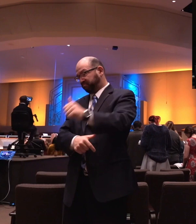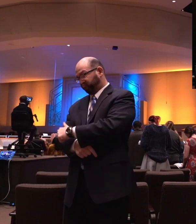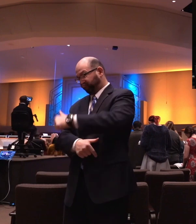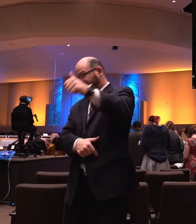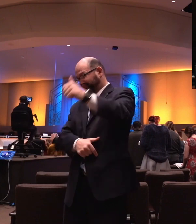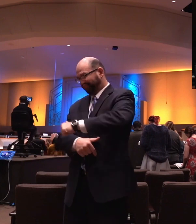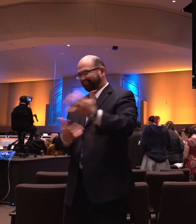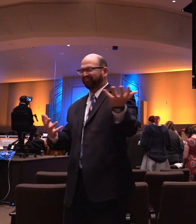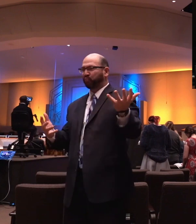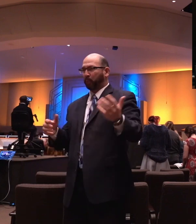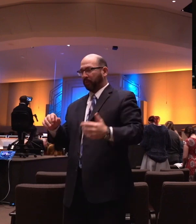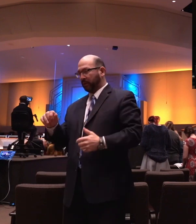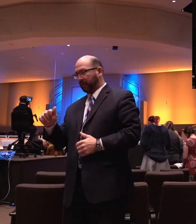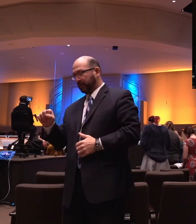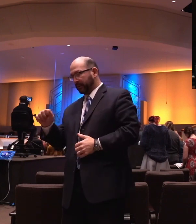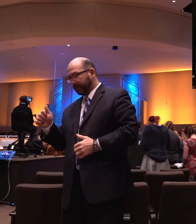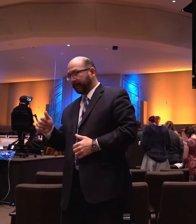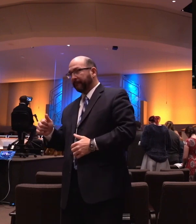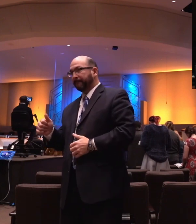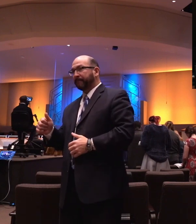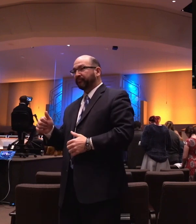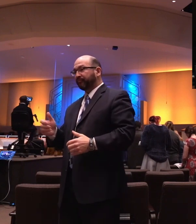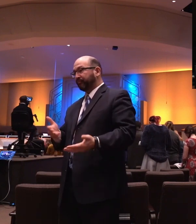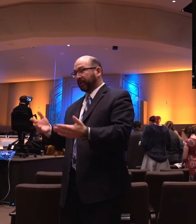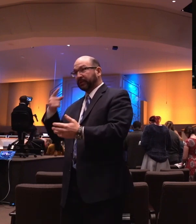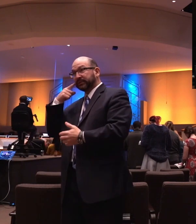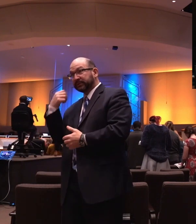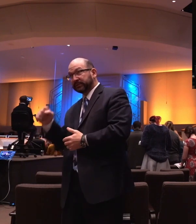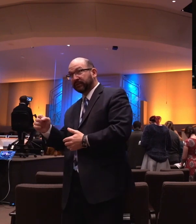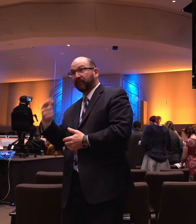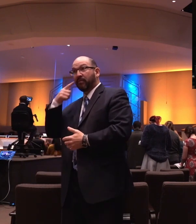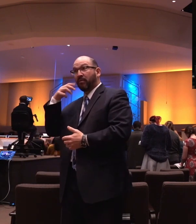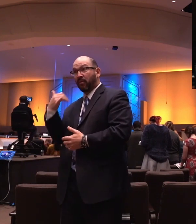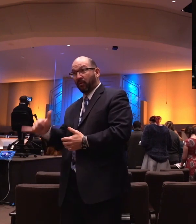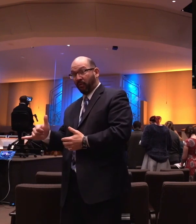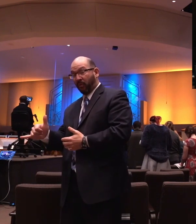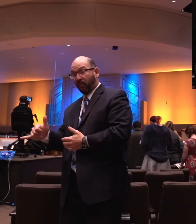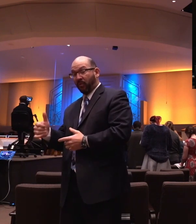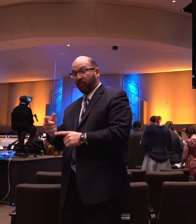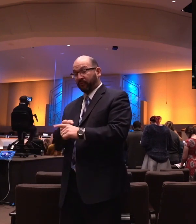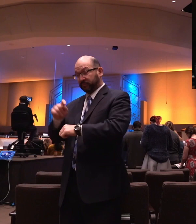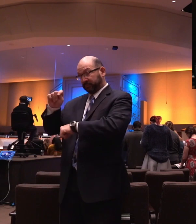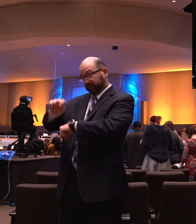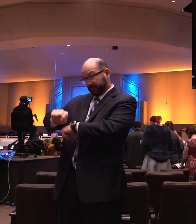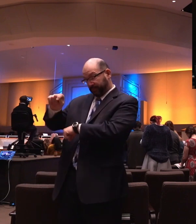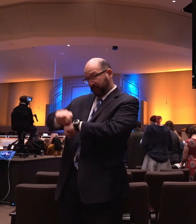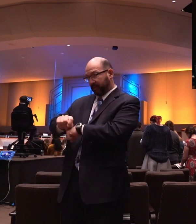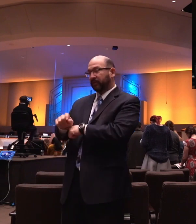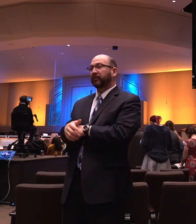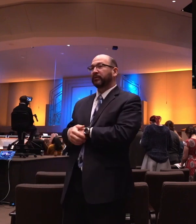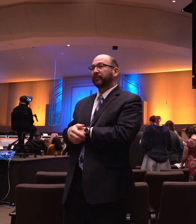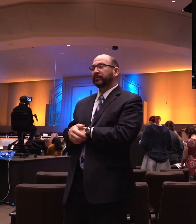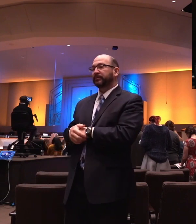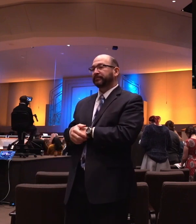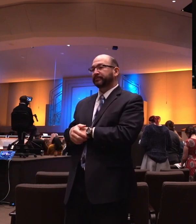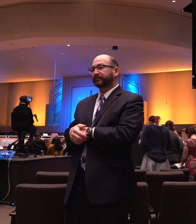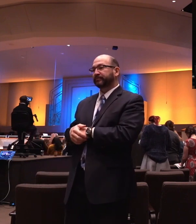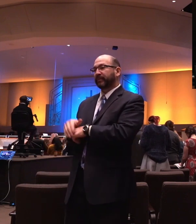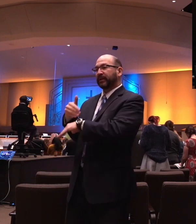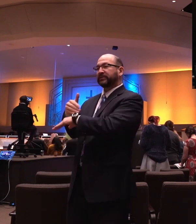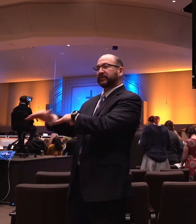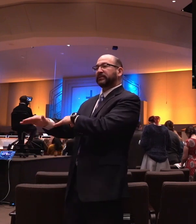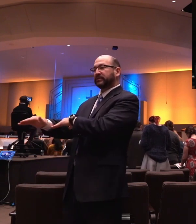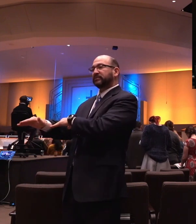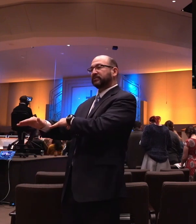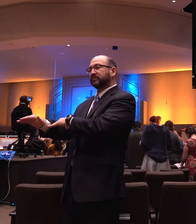Then Asa brought out silver and gold out of the treasures of the house of the Lord and of the king's house and sent to Ben